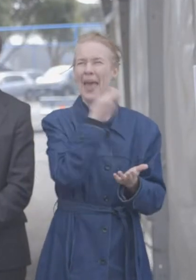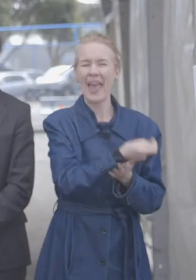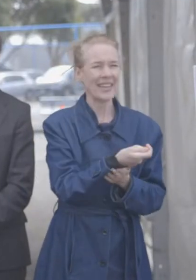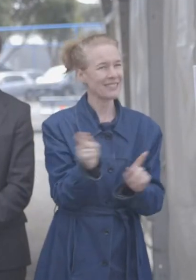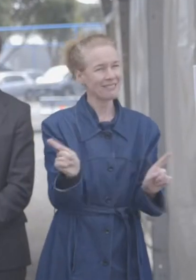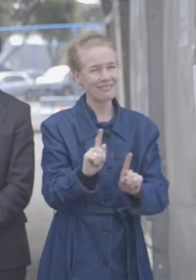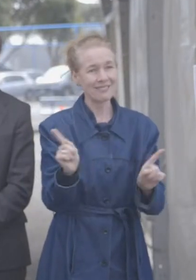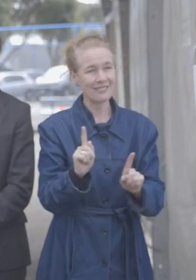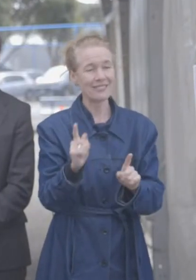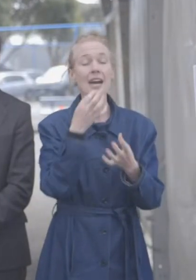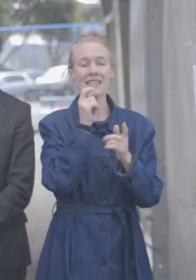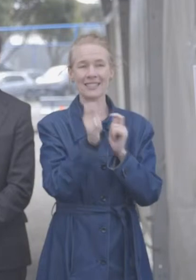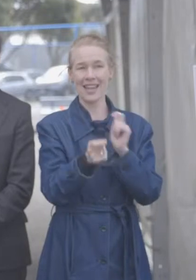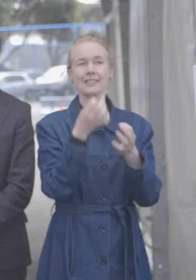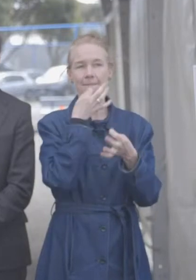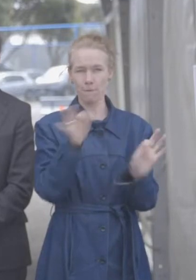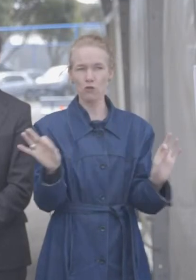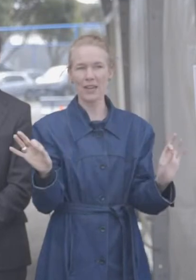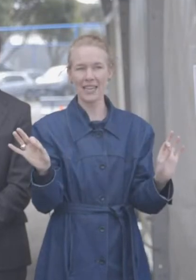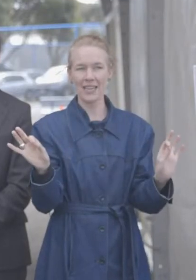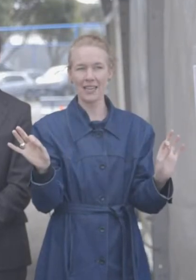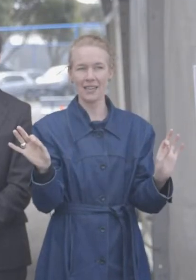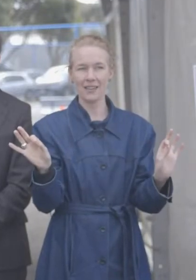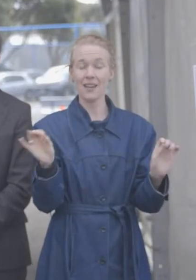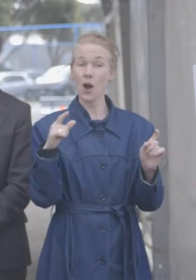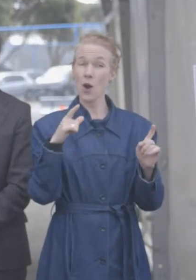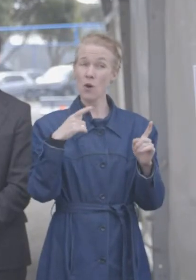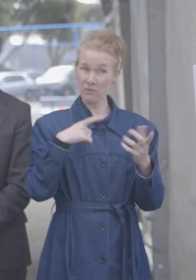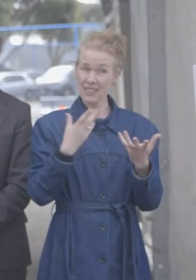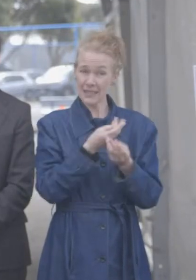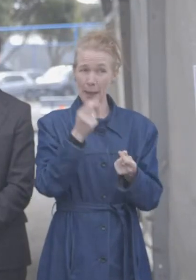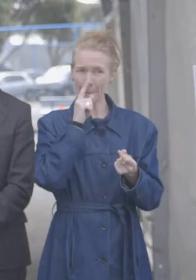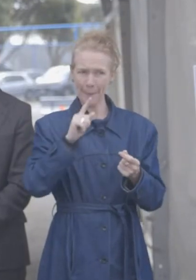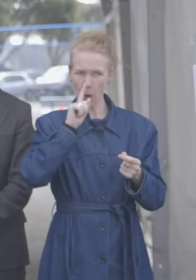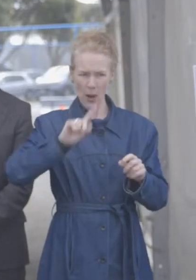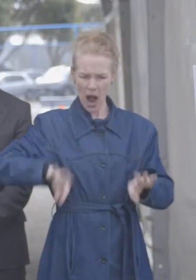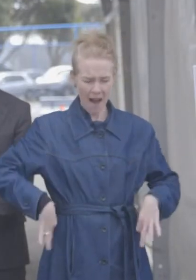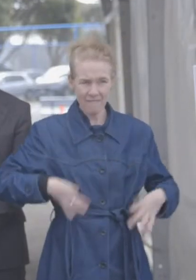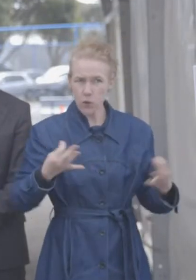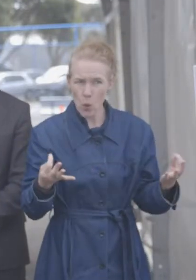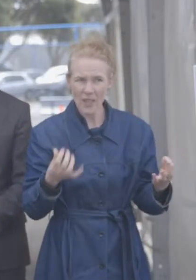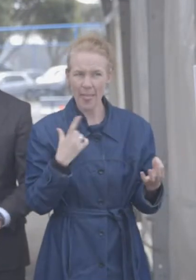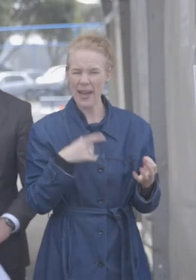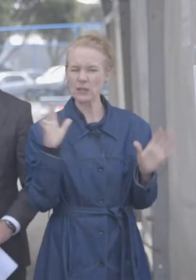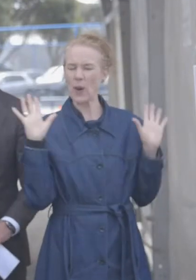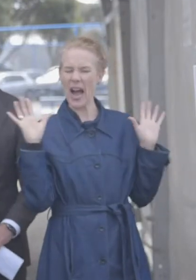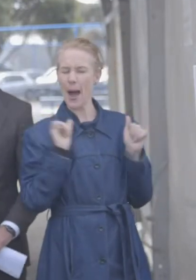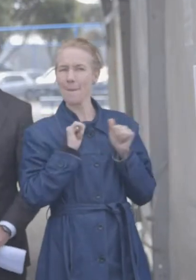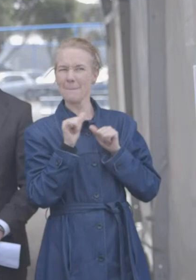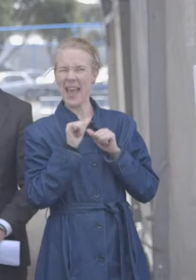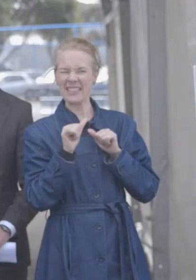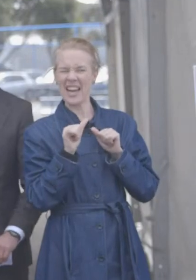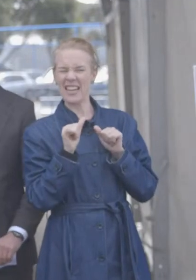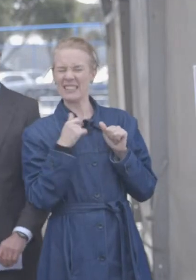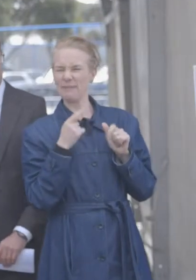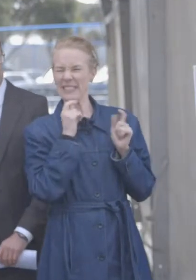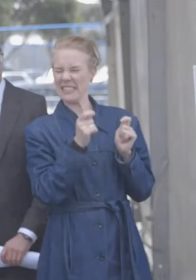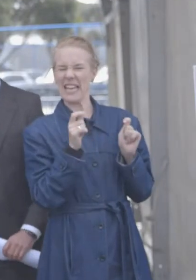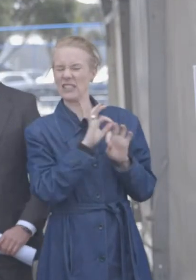everybody in New Zealand, and that's important too, because we understand that that might be a barrier in people's perception as to whether they should seek out a test.